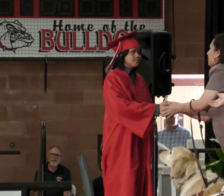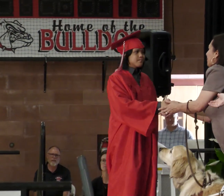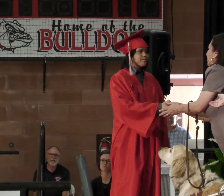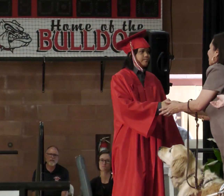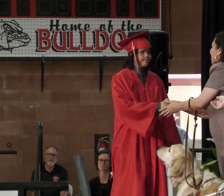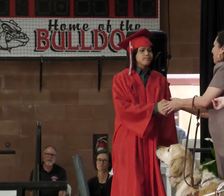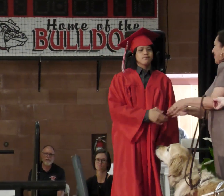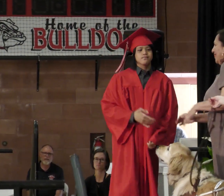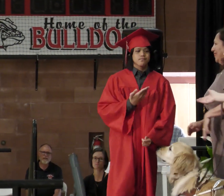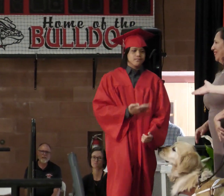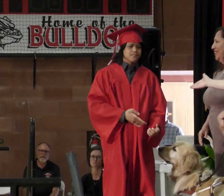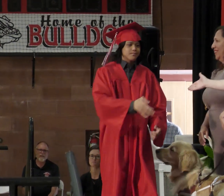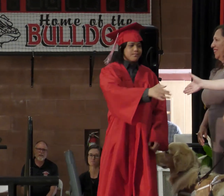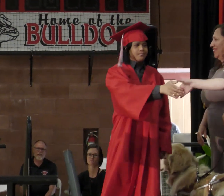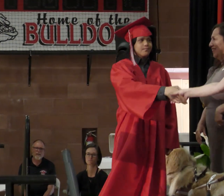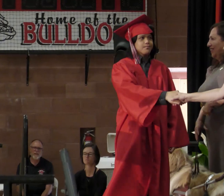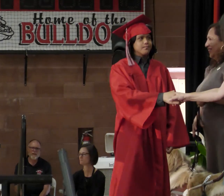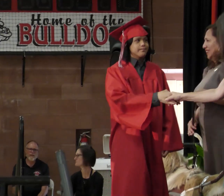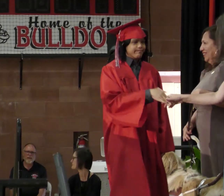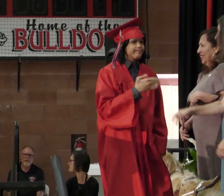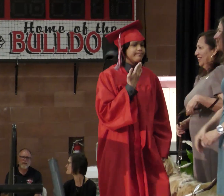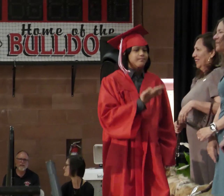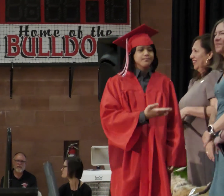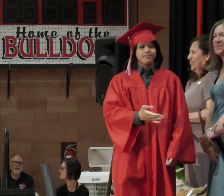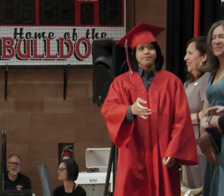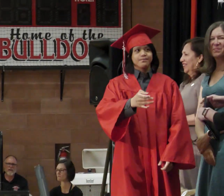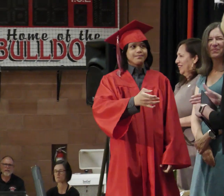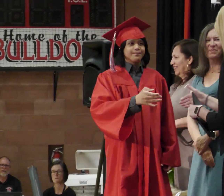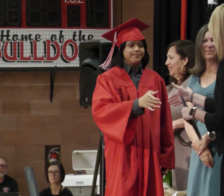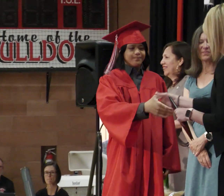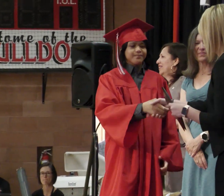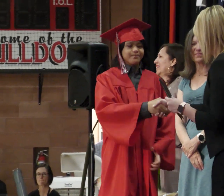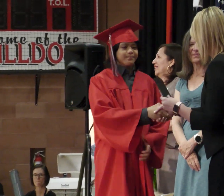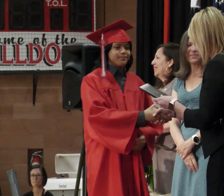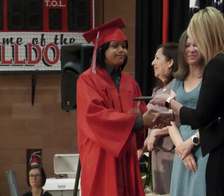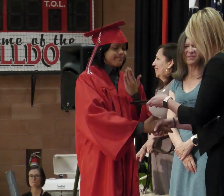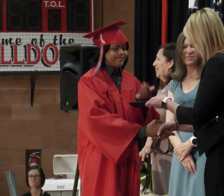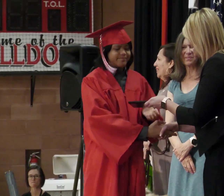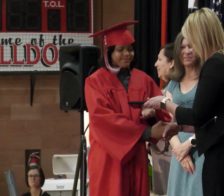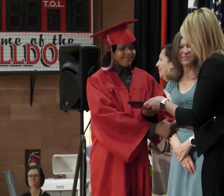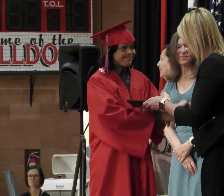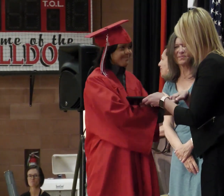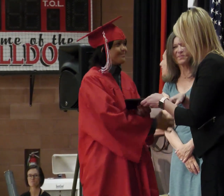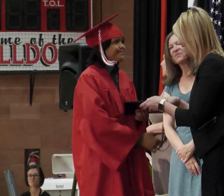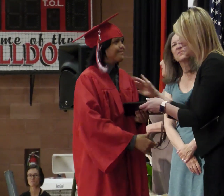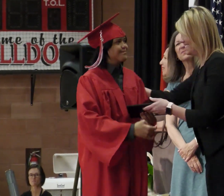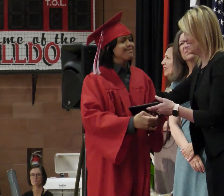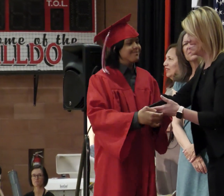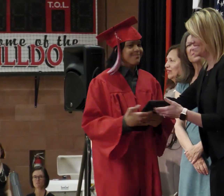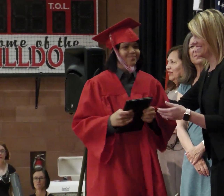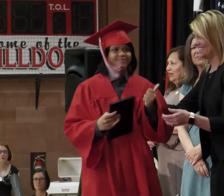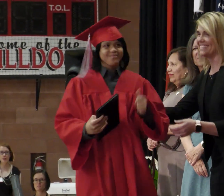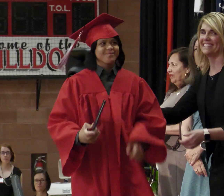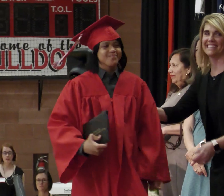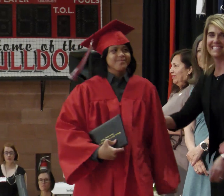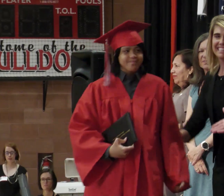He's shaking Yolanda's hand And Michelle's hand Also Miss Tara's hand And receiving his diploma